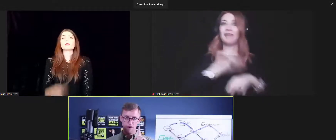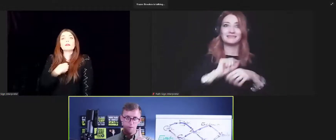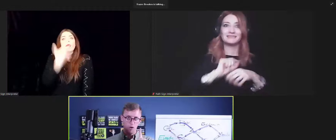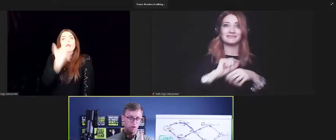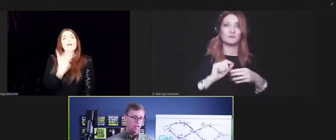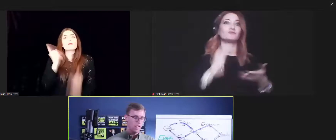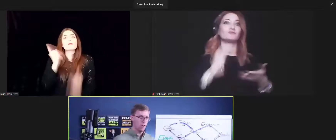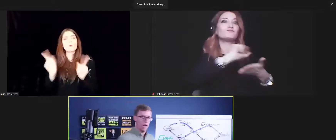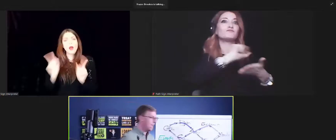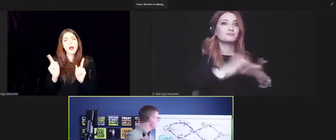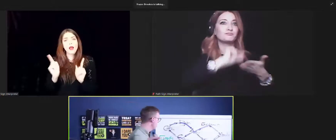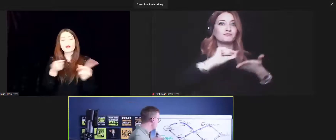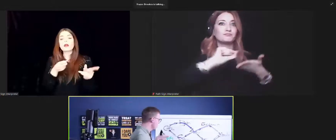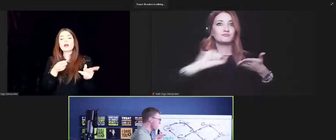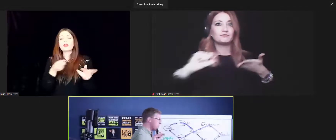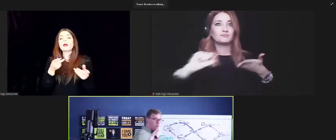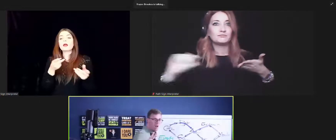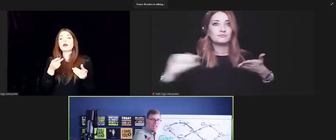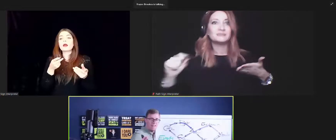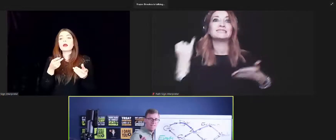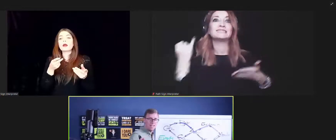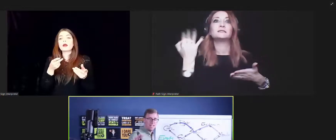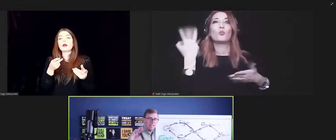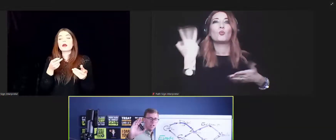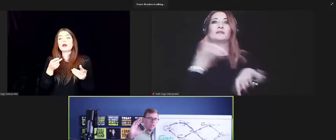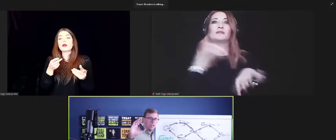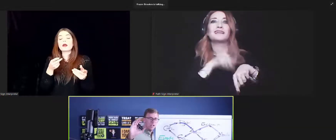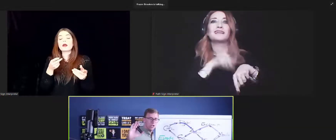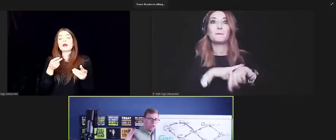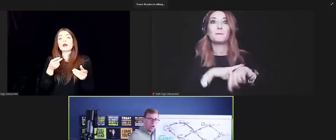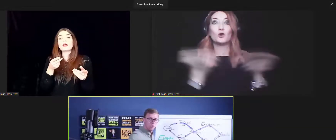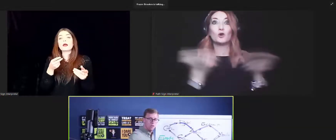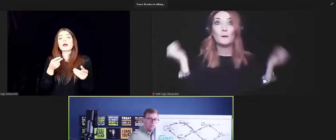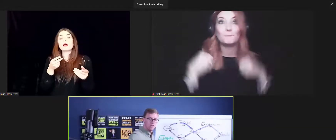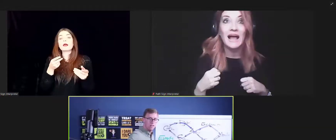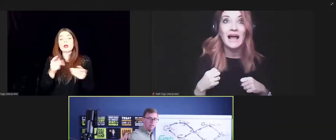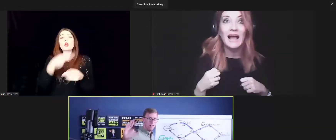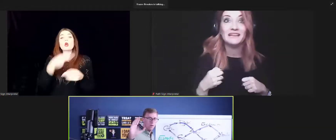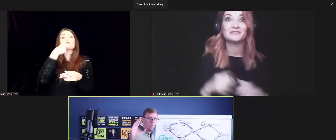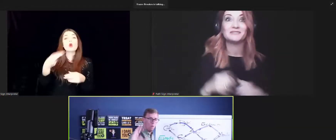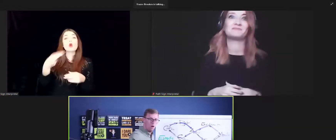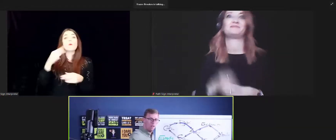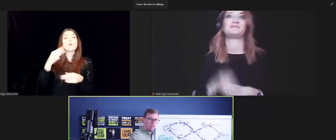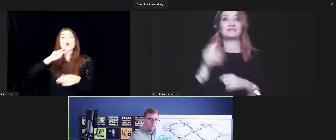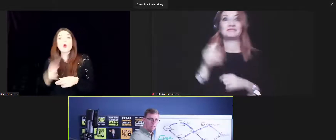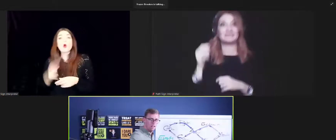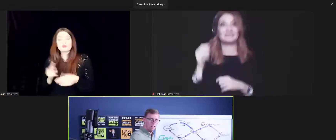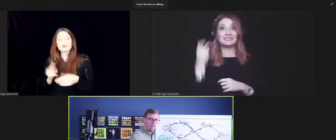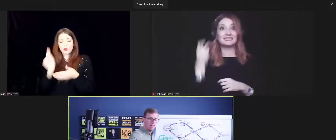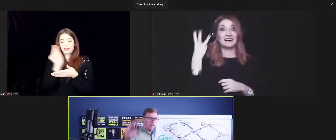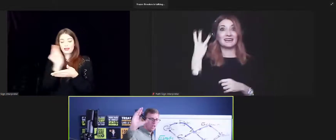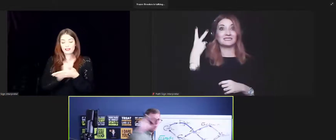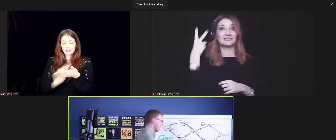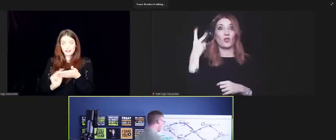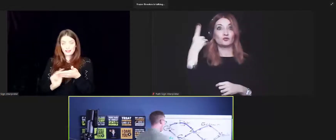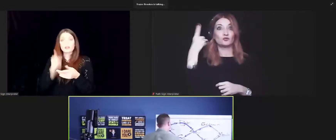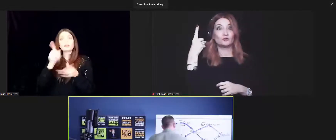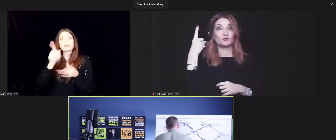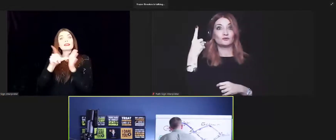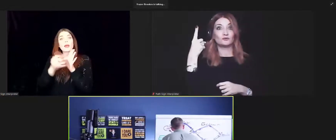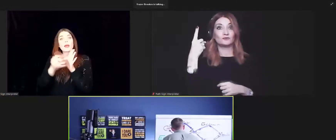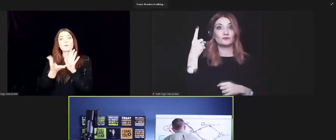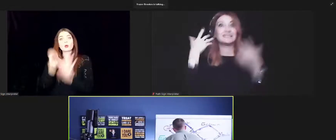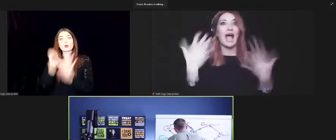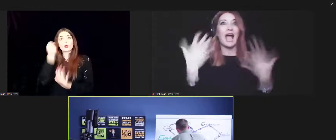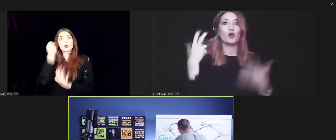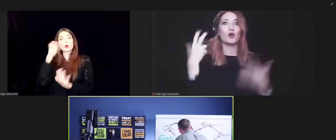Very important. Okay? 3, 2, 1, go.